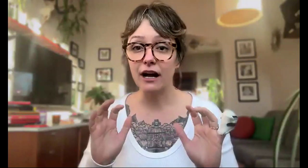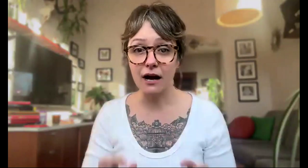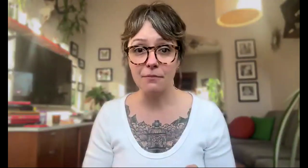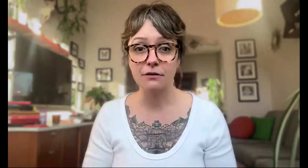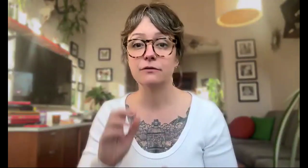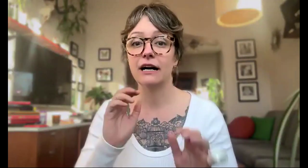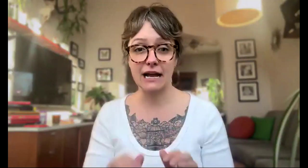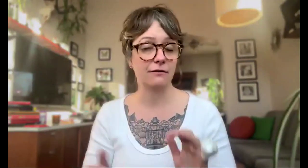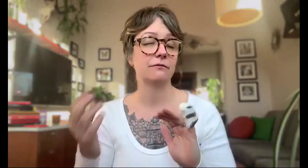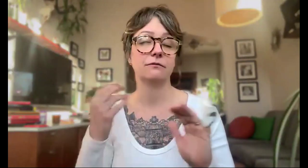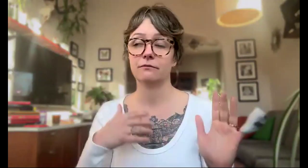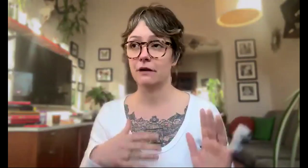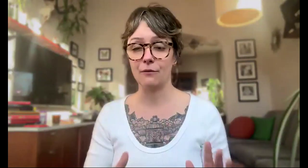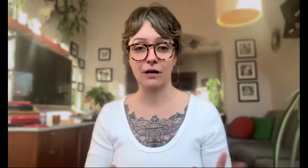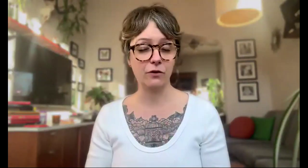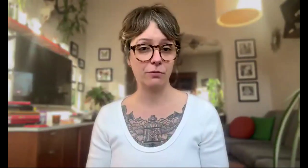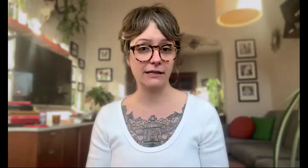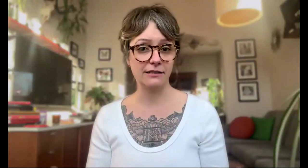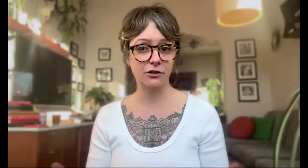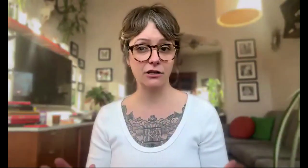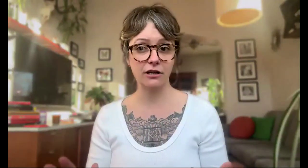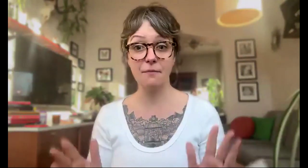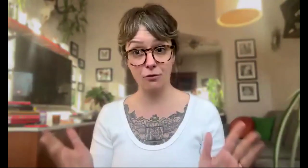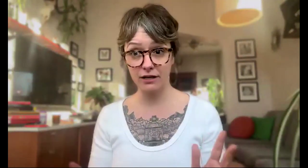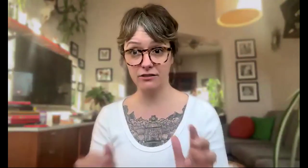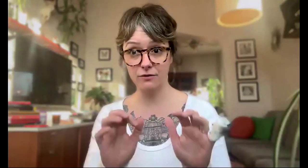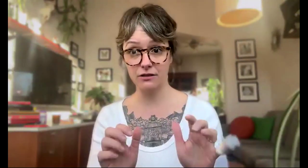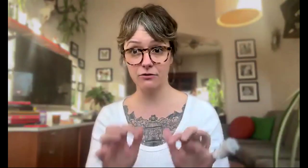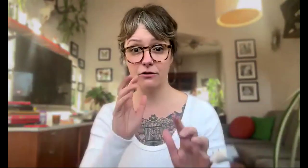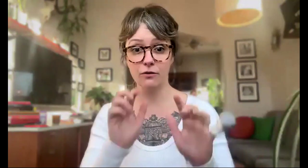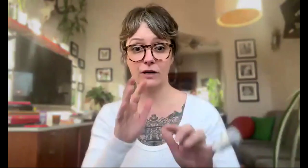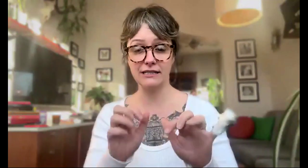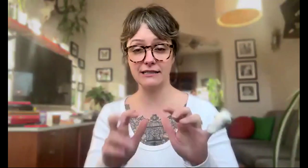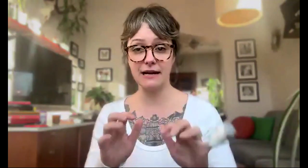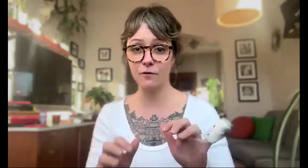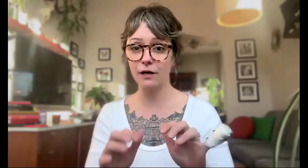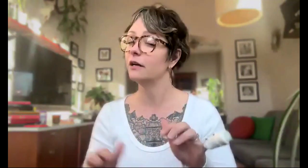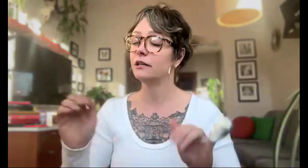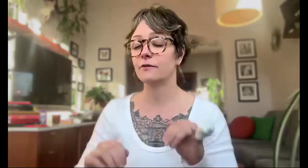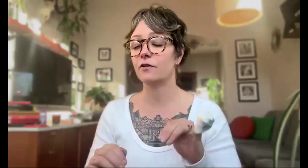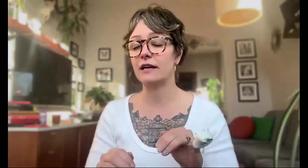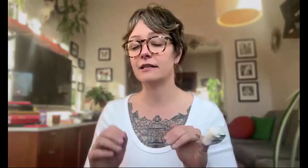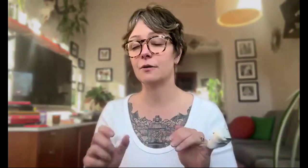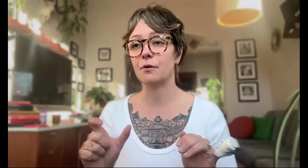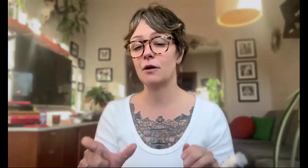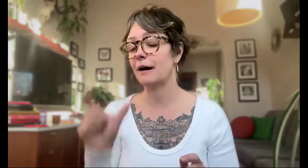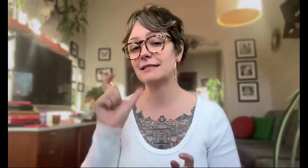it up. Again, I will give you places that you can look it up, or you can just go into the Google, what is the sign for? Look for things that are promoted by